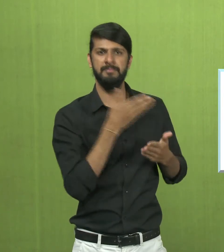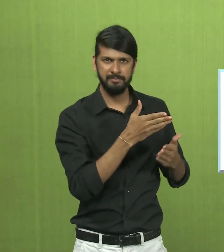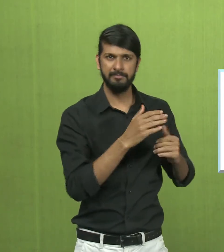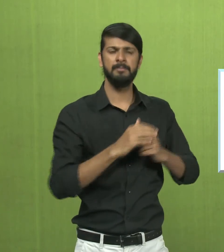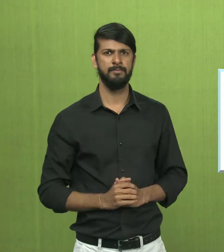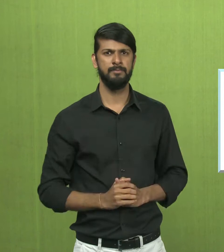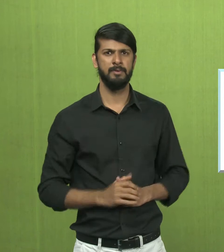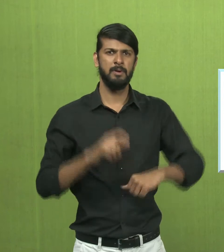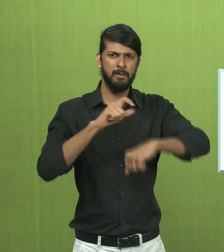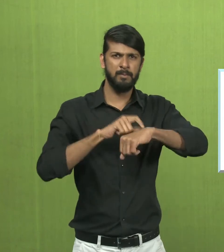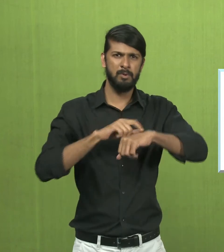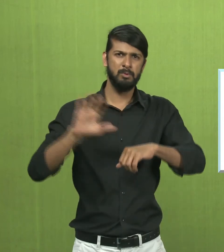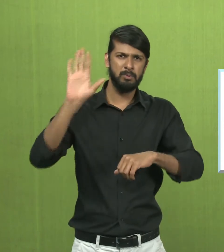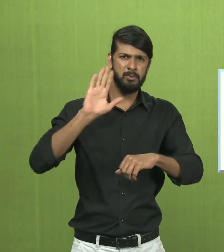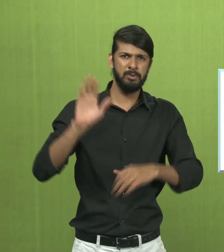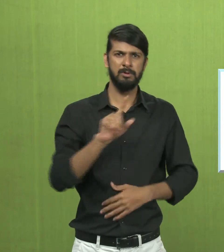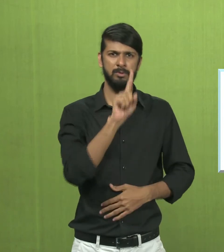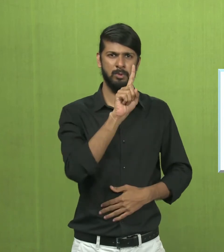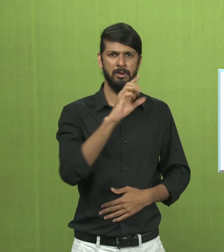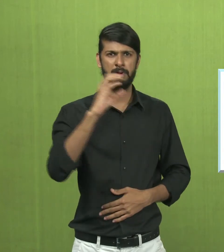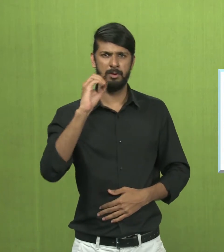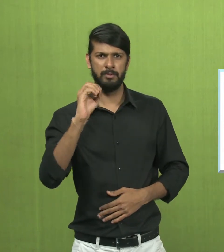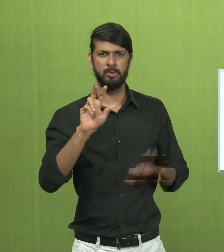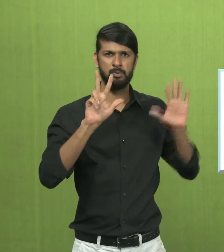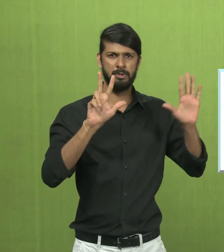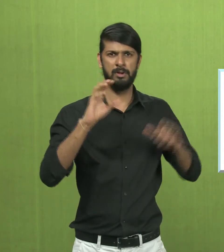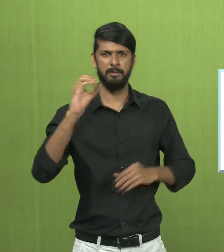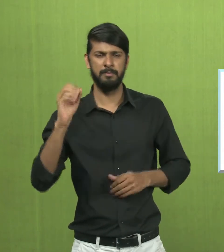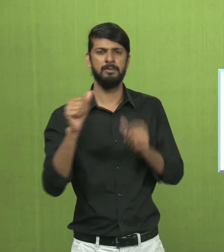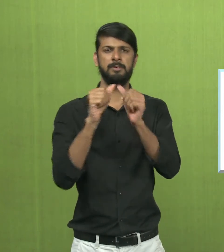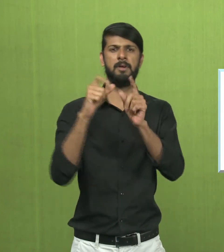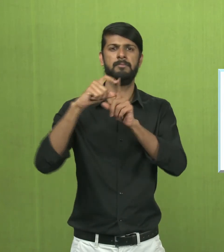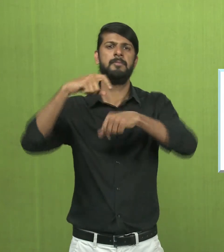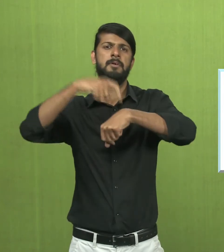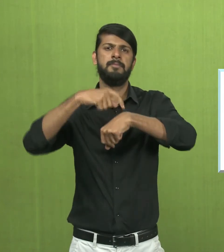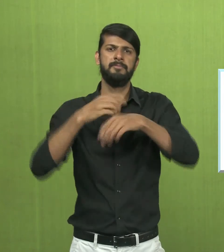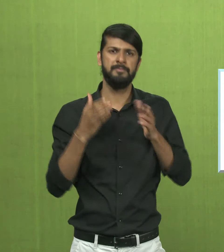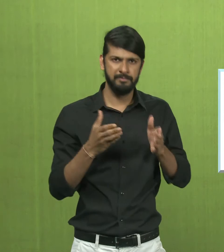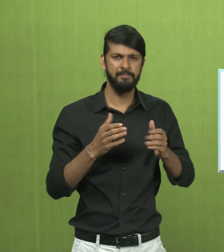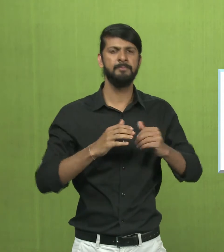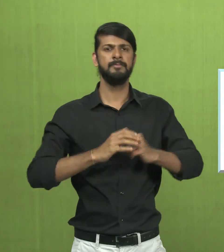time. The date is 1080 CE or AD.